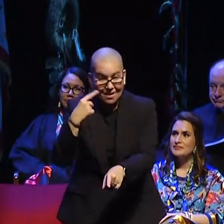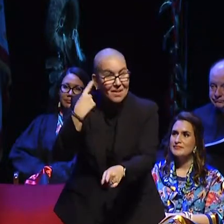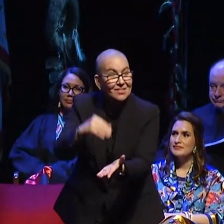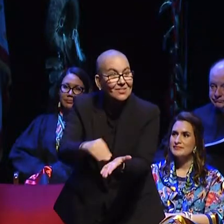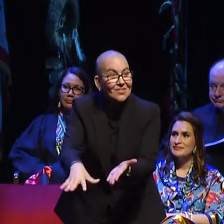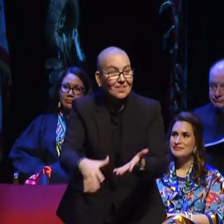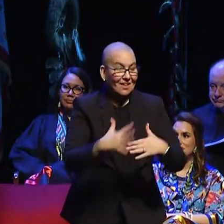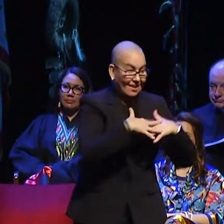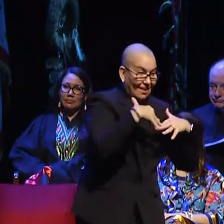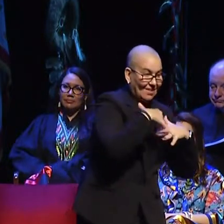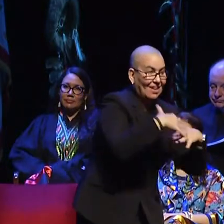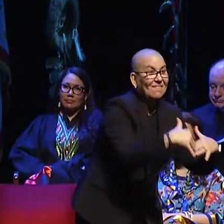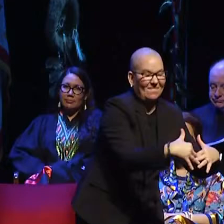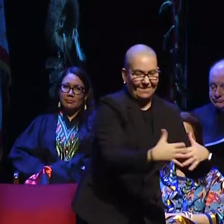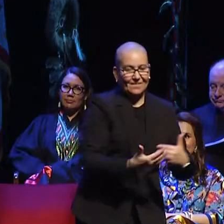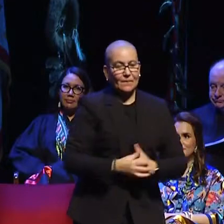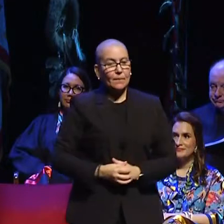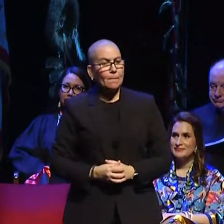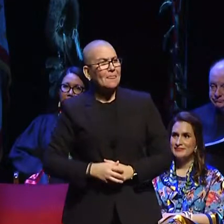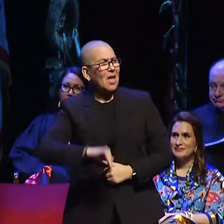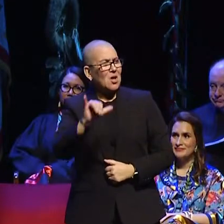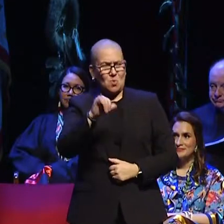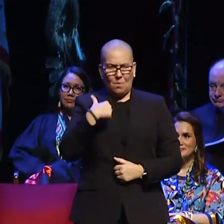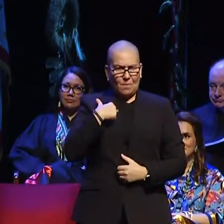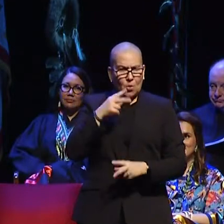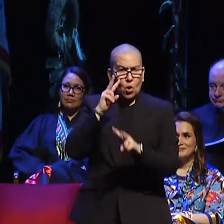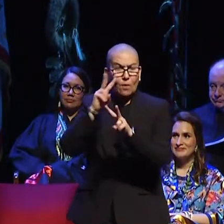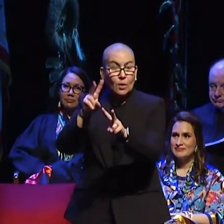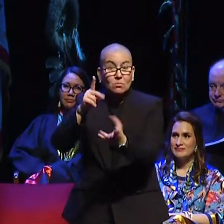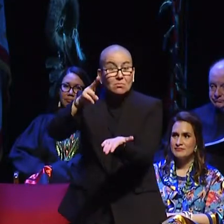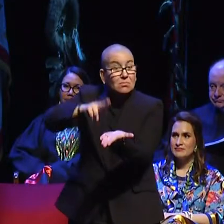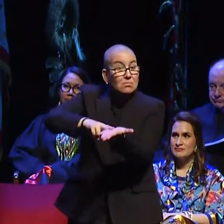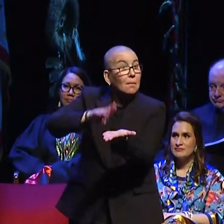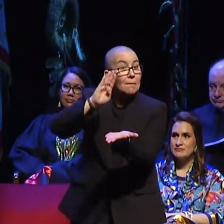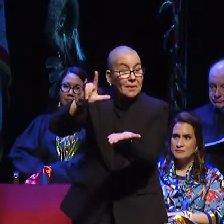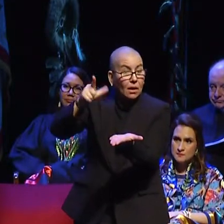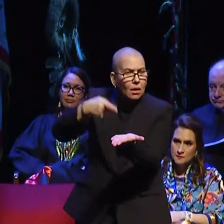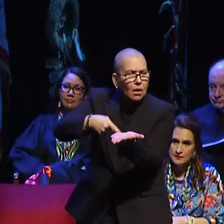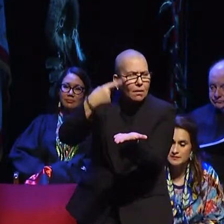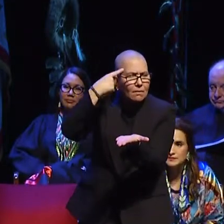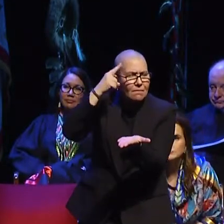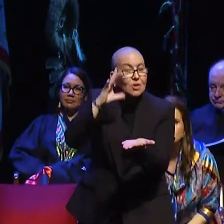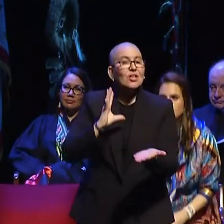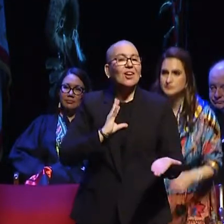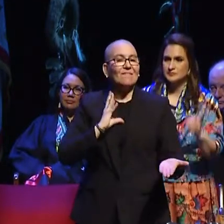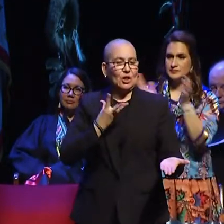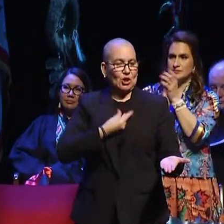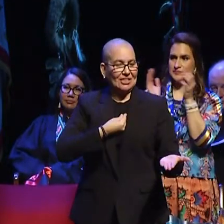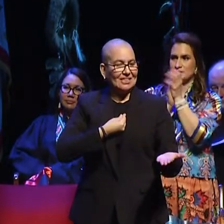And with absolute certainty, and I look forward to the day to sign this bill, we will ban conversion therapy to ensure that